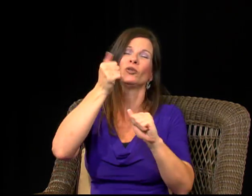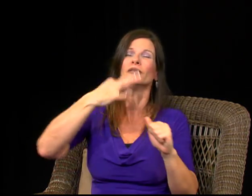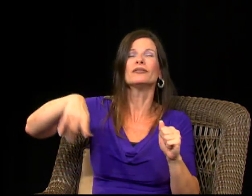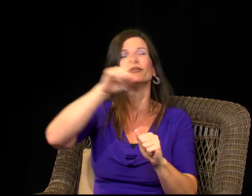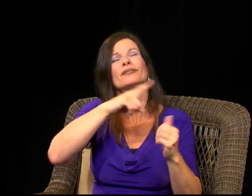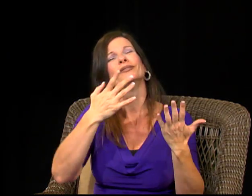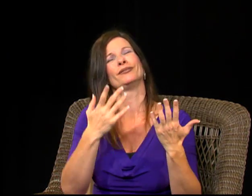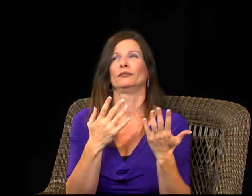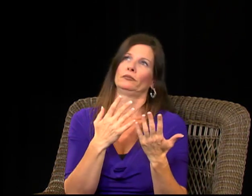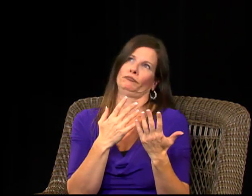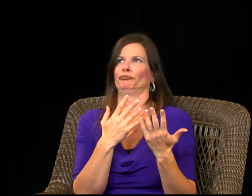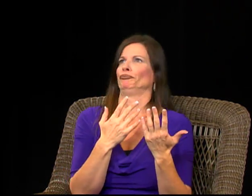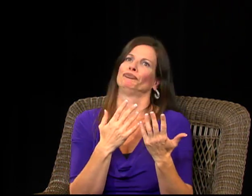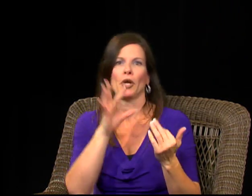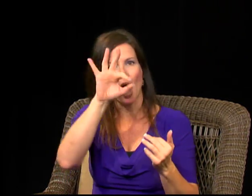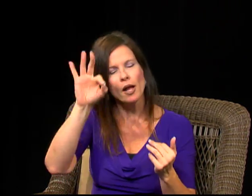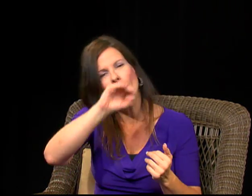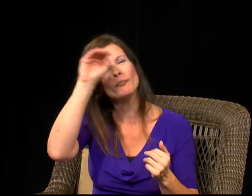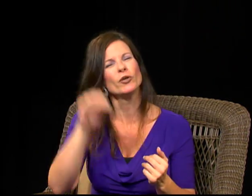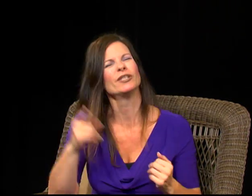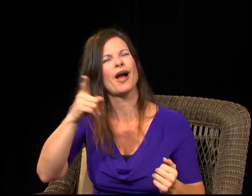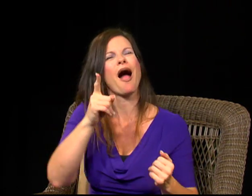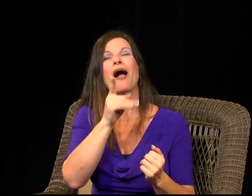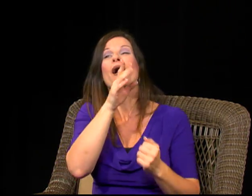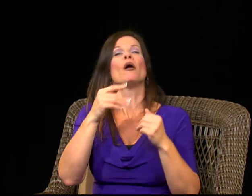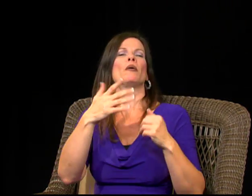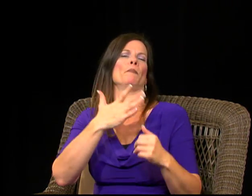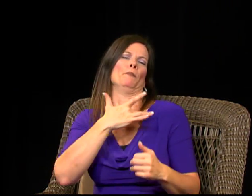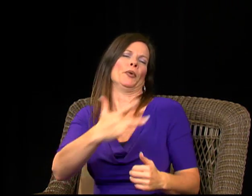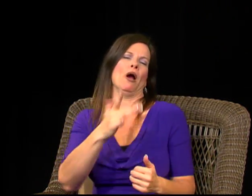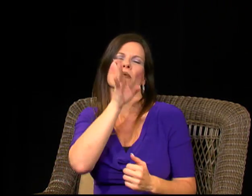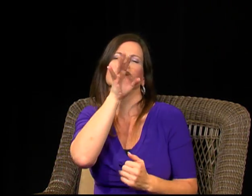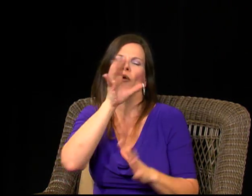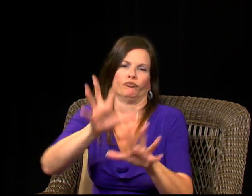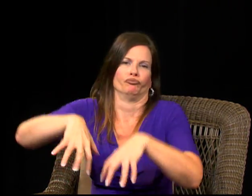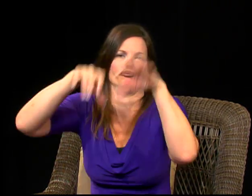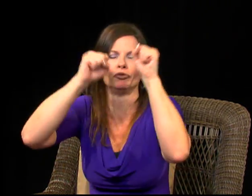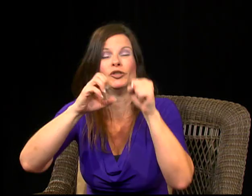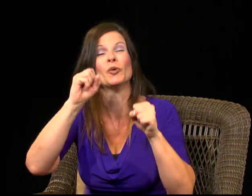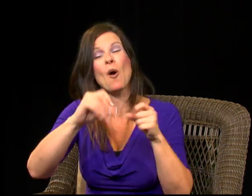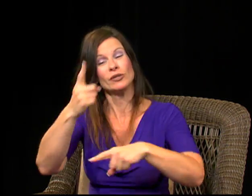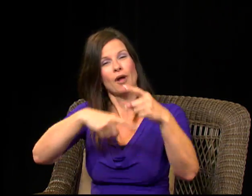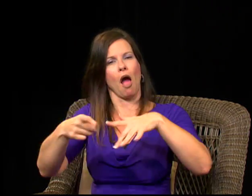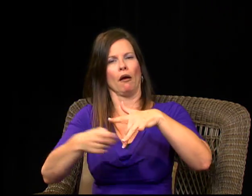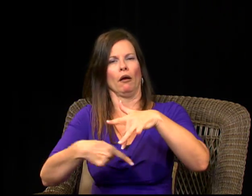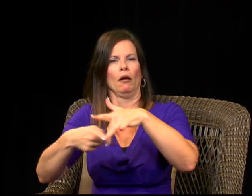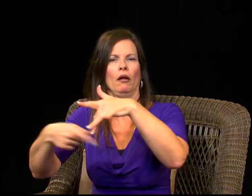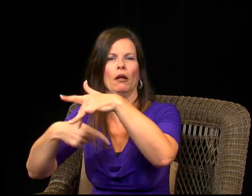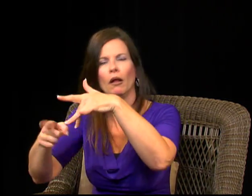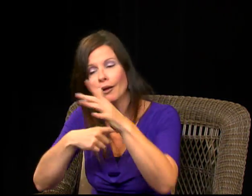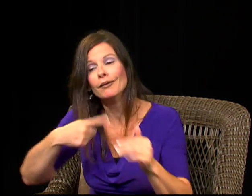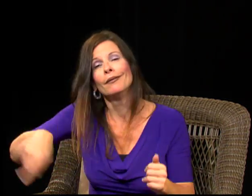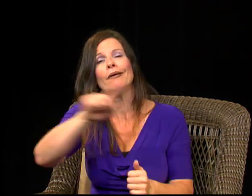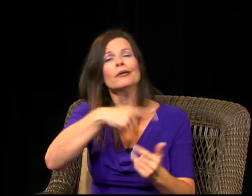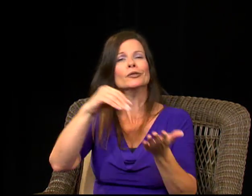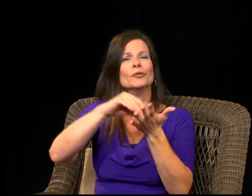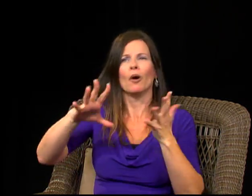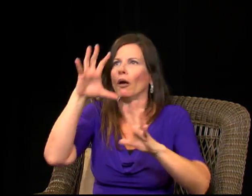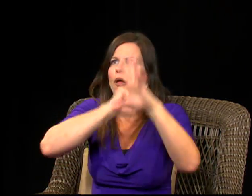is really awkward. And most of the time, I would say 99% of the time, speech actually takes over and the sign language is